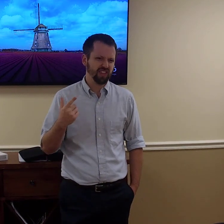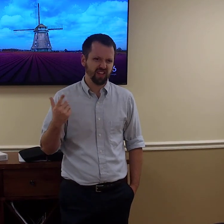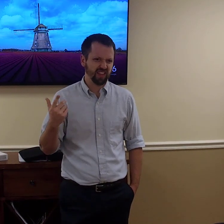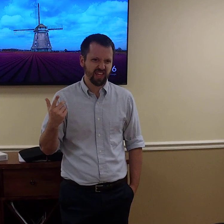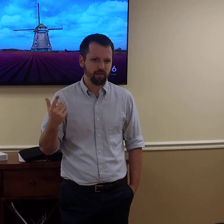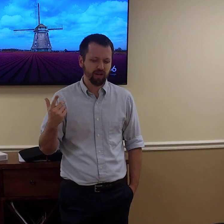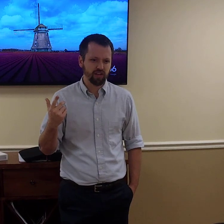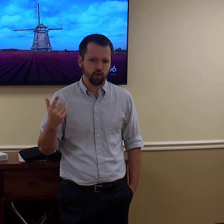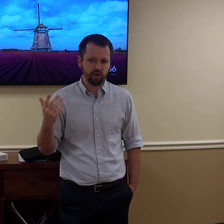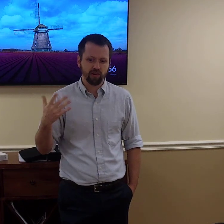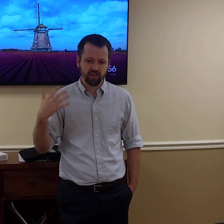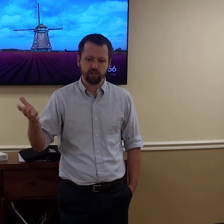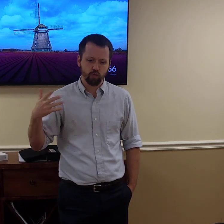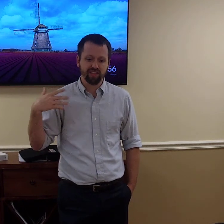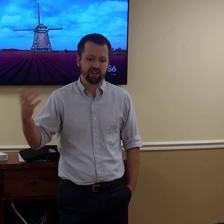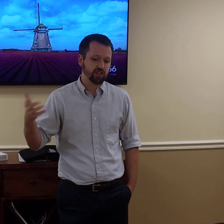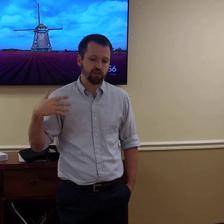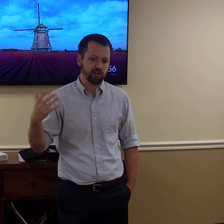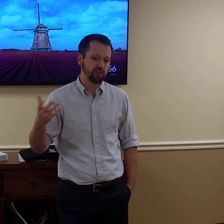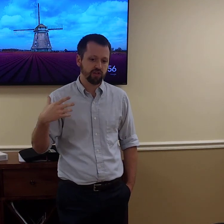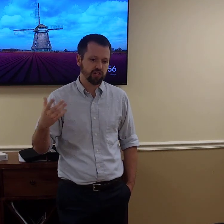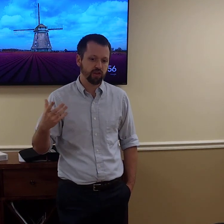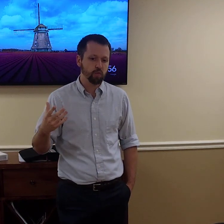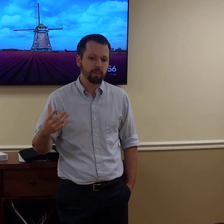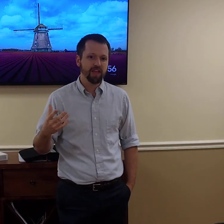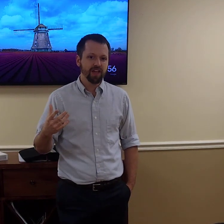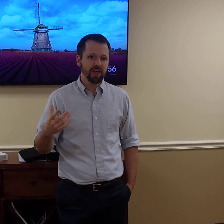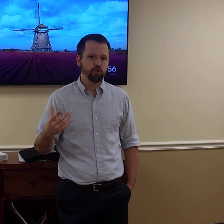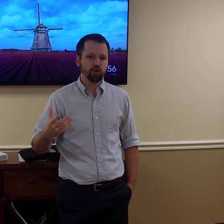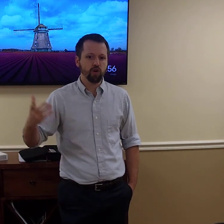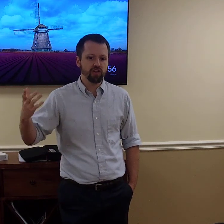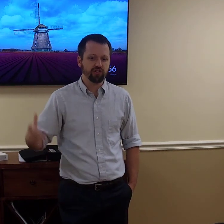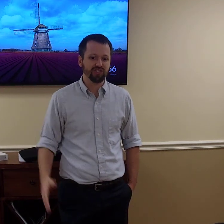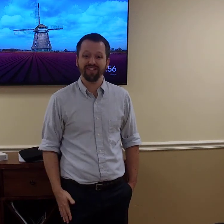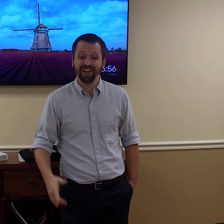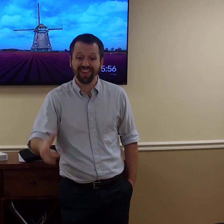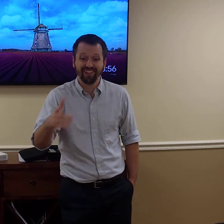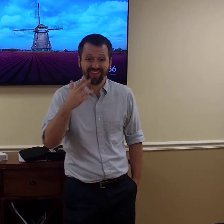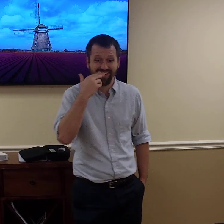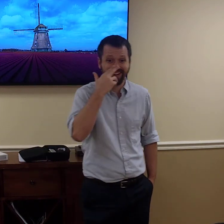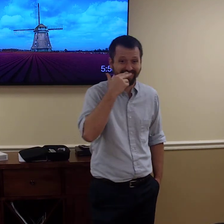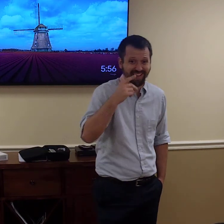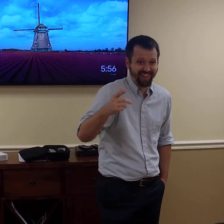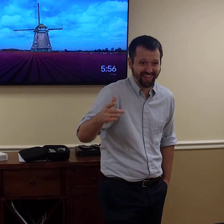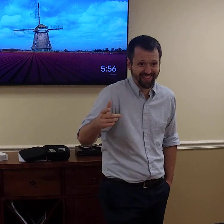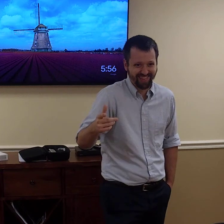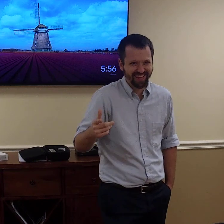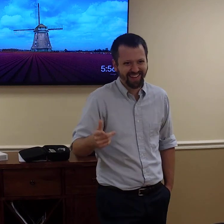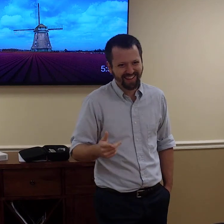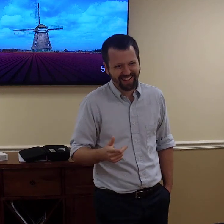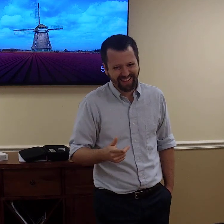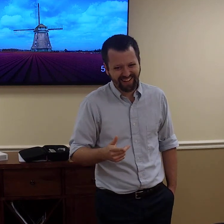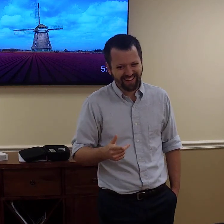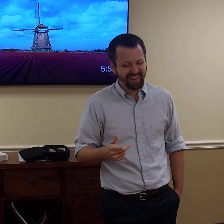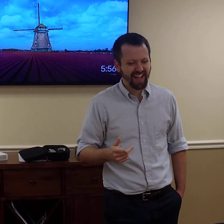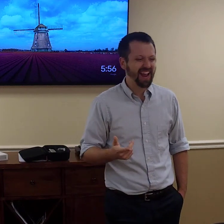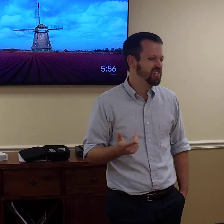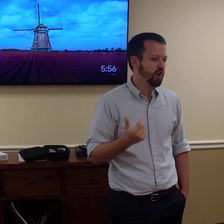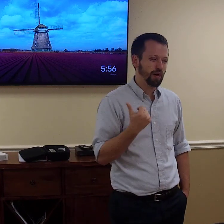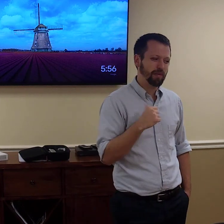like that, but you know, we were at least, you know, we'd see each other and talk to each other. And he was like, "Why'd you do that?" I'm like, "That was hilarious." Do you remember his name? I don't remember his